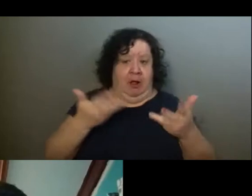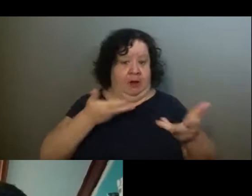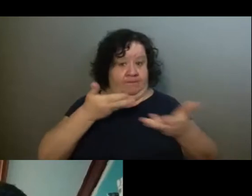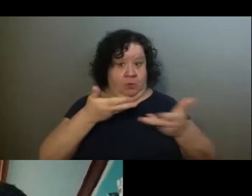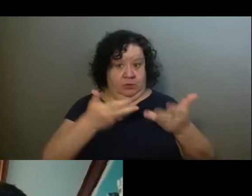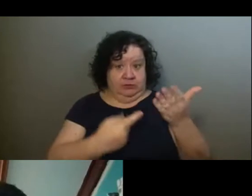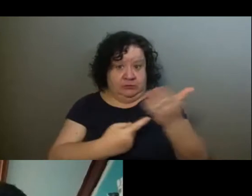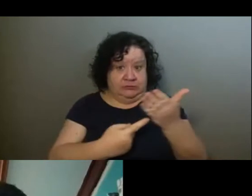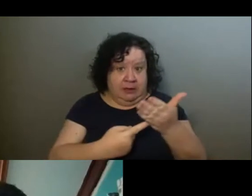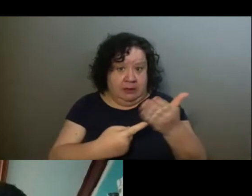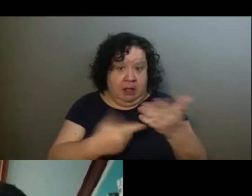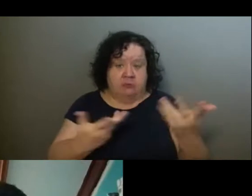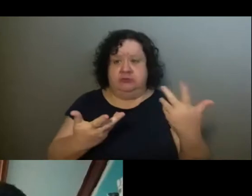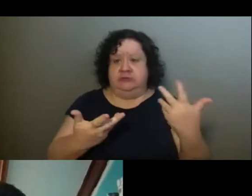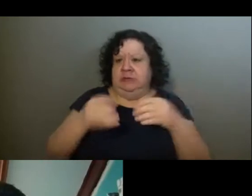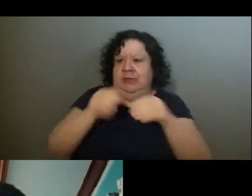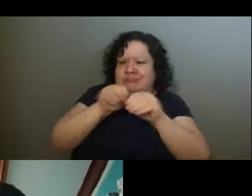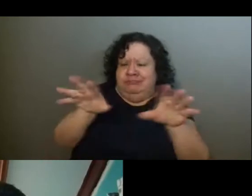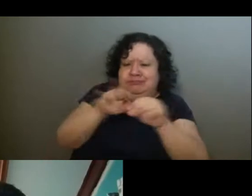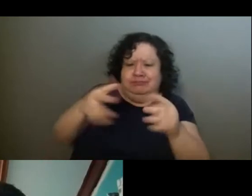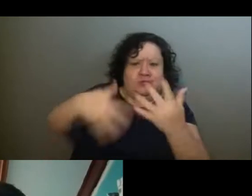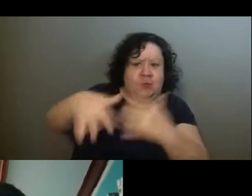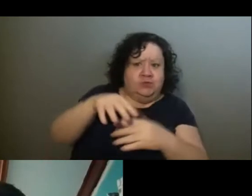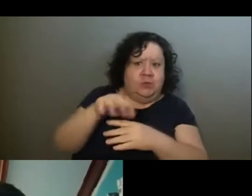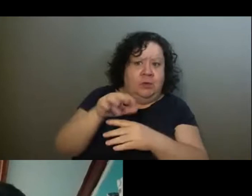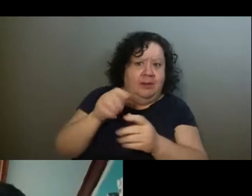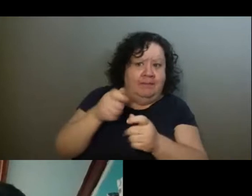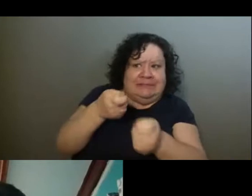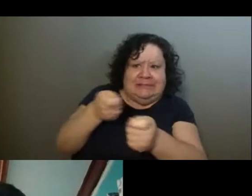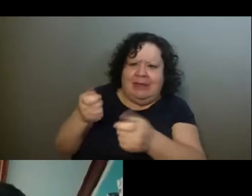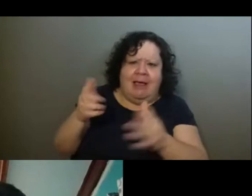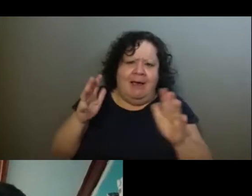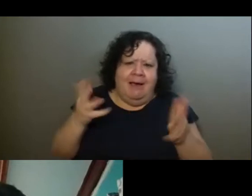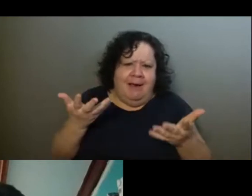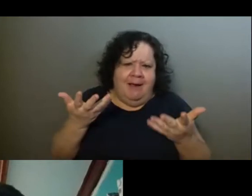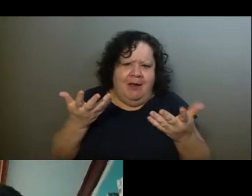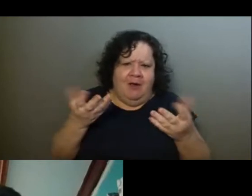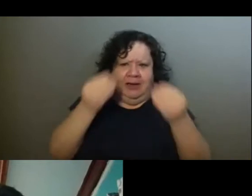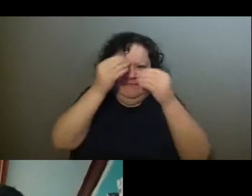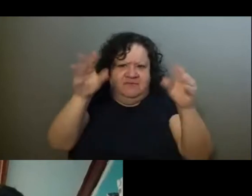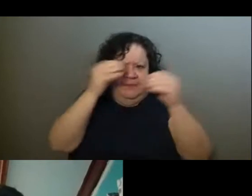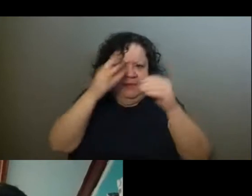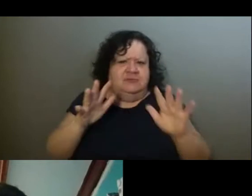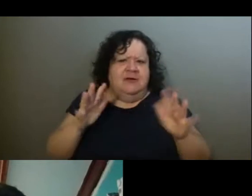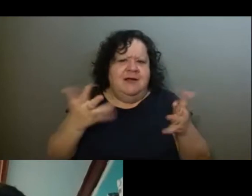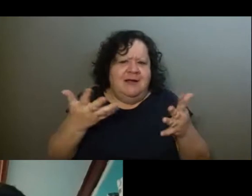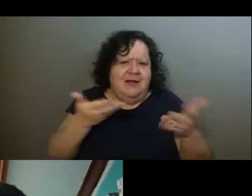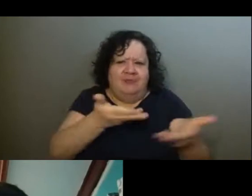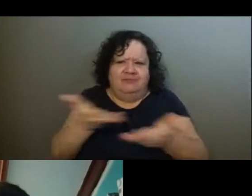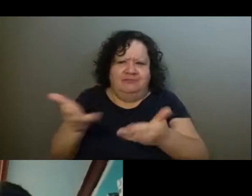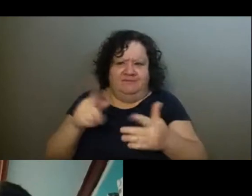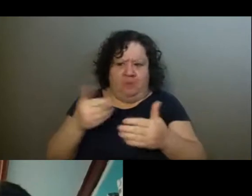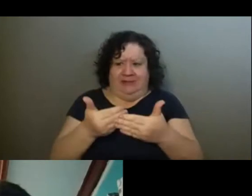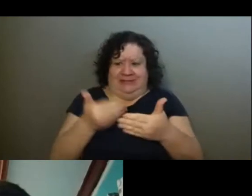mile services so that early warning and risk information reached everyone? I'm Mr. Wakanyasi,